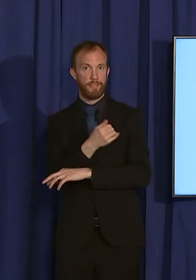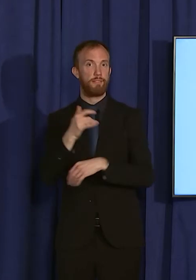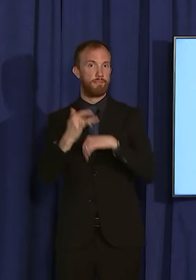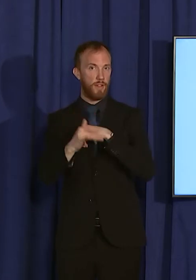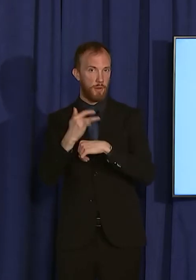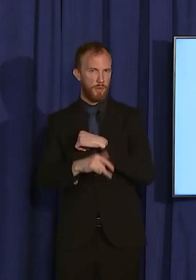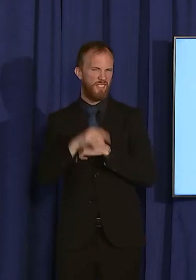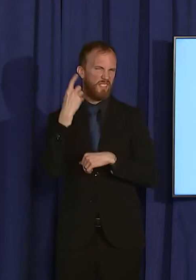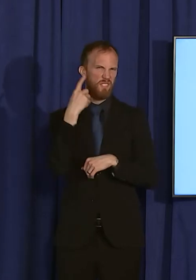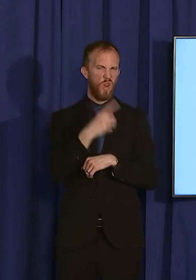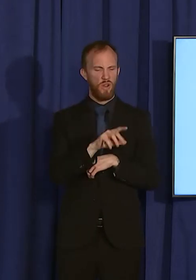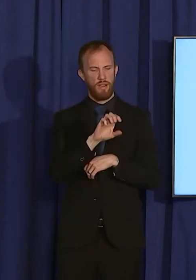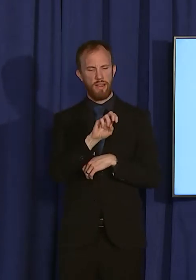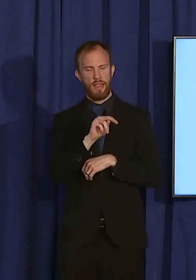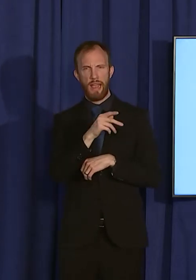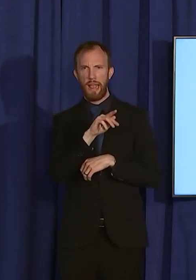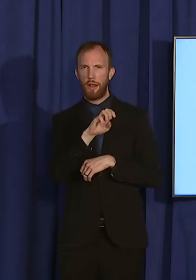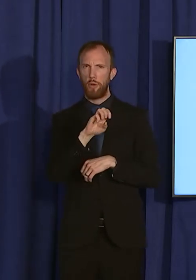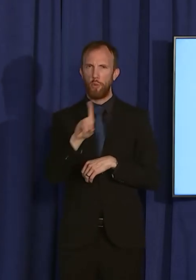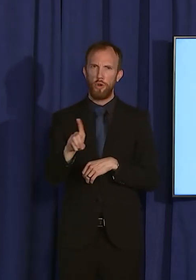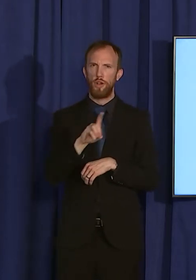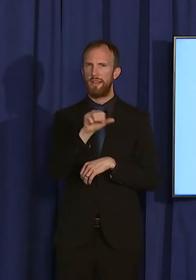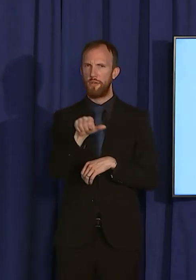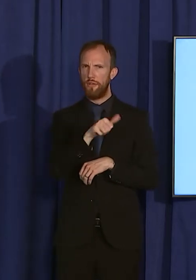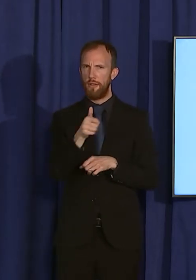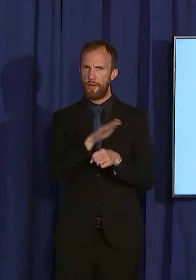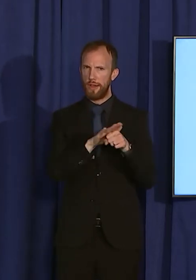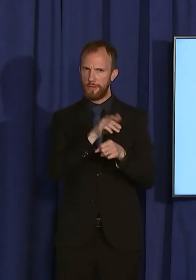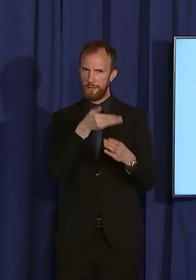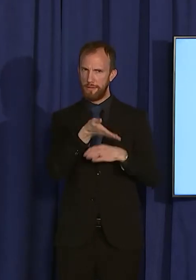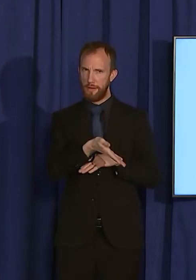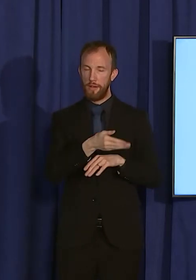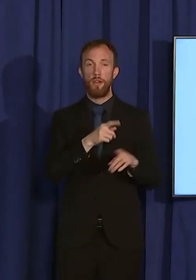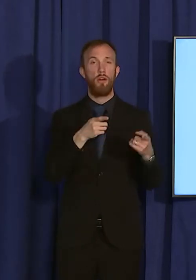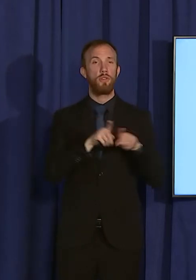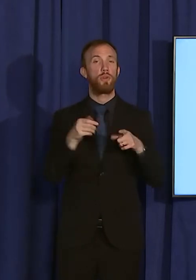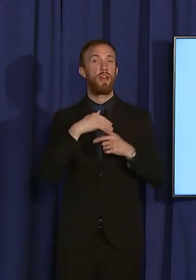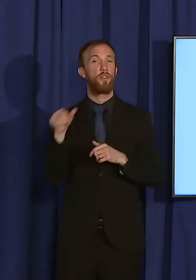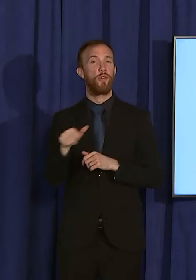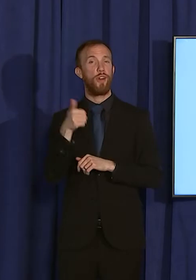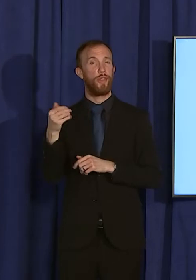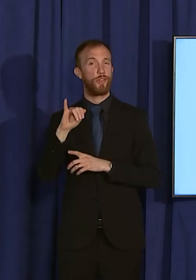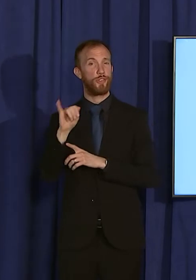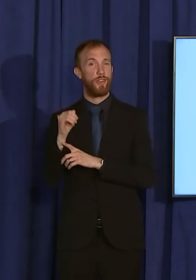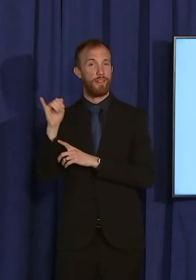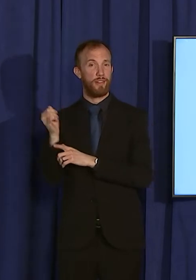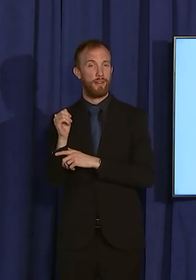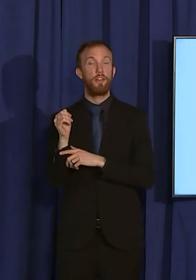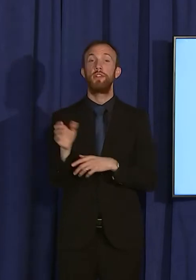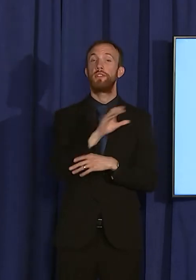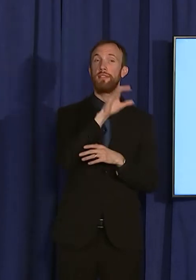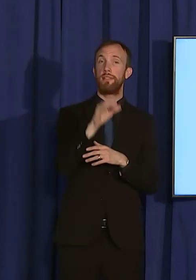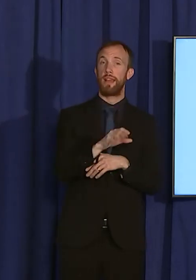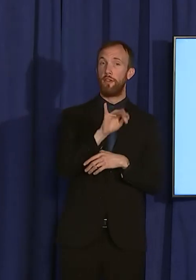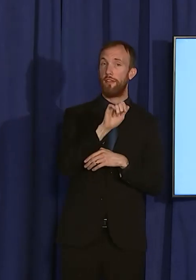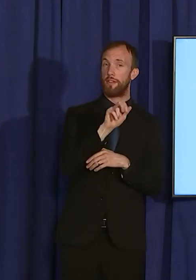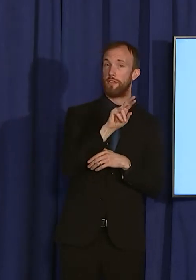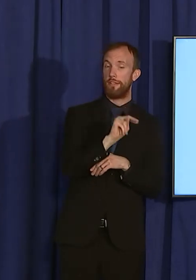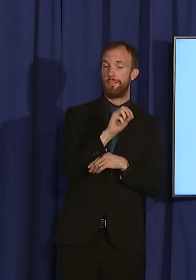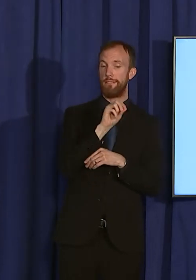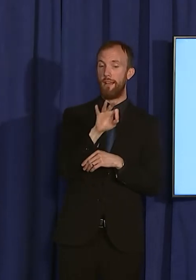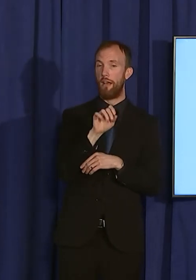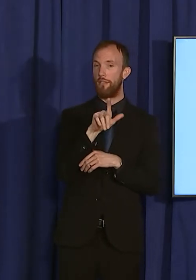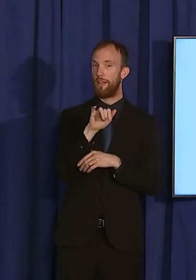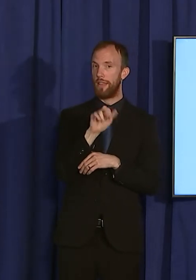we're doing additional J&J outreach opportunities. The Chicago Federation of Labor, for example, has specifically asked to